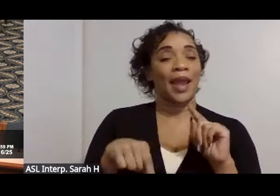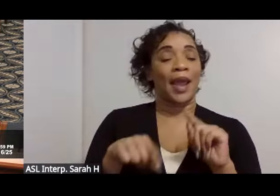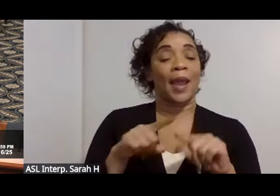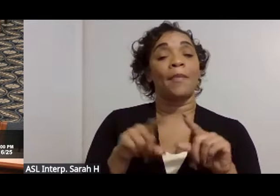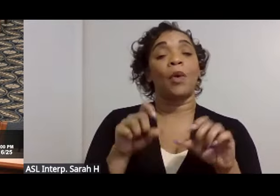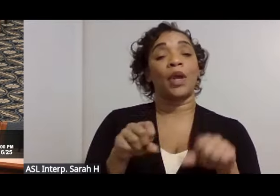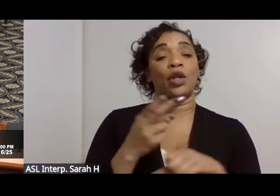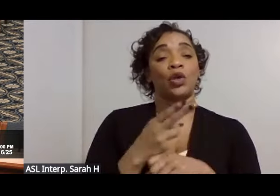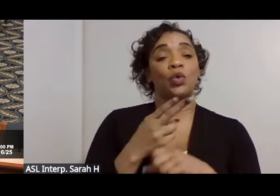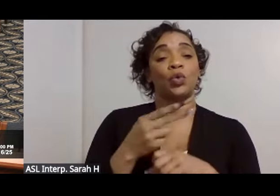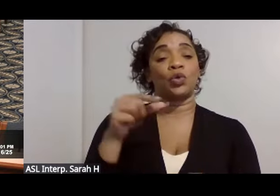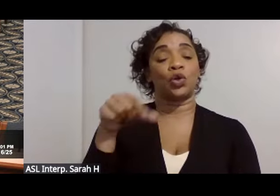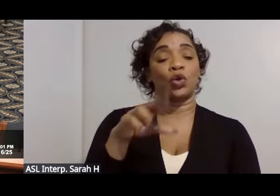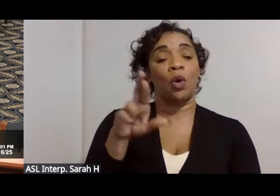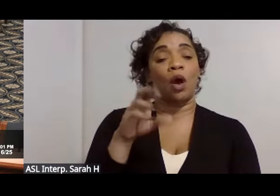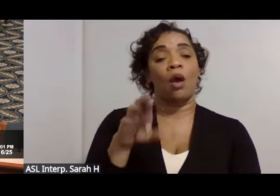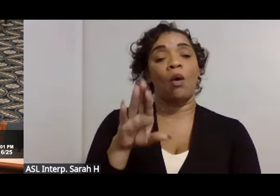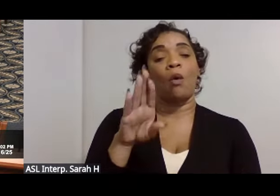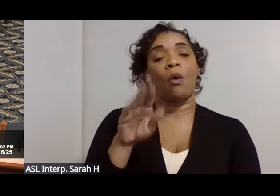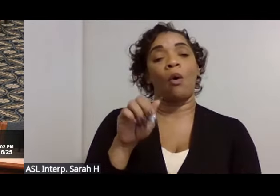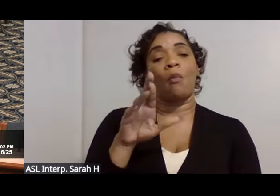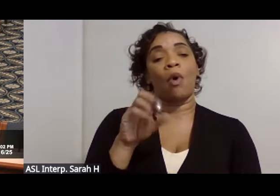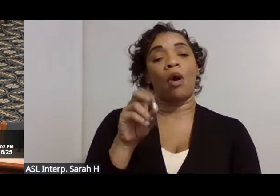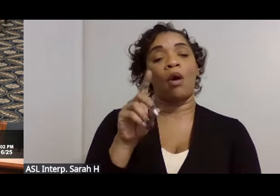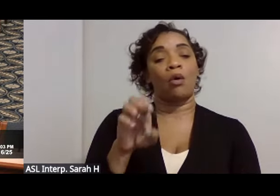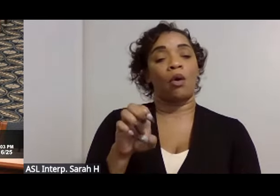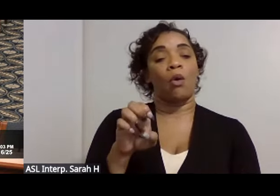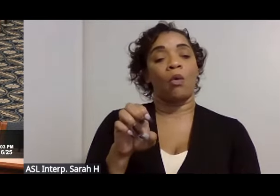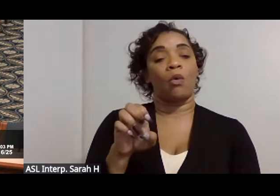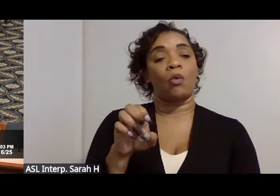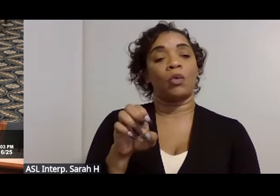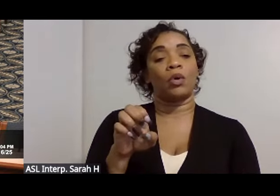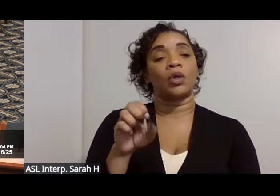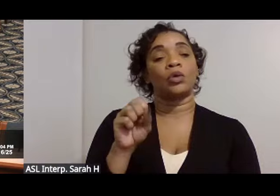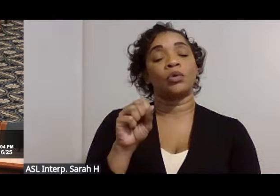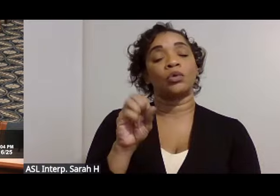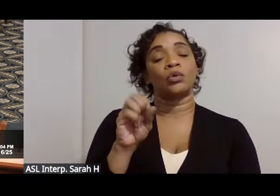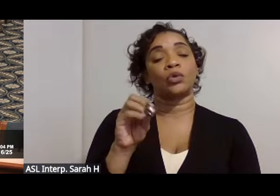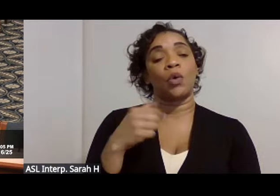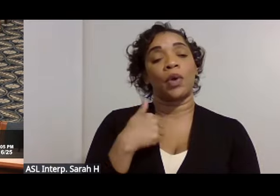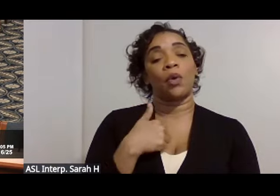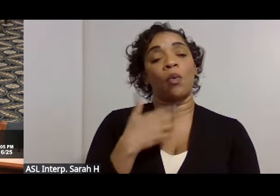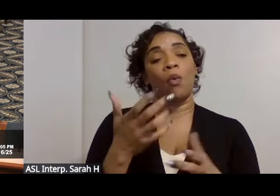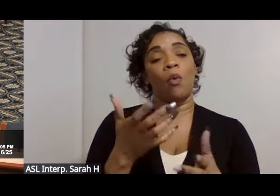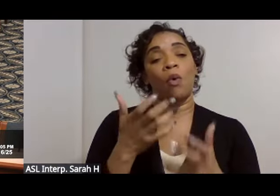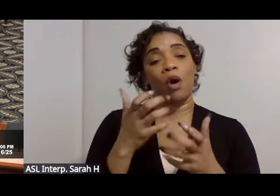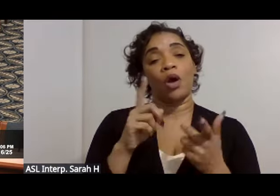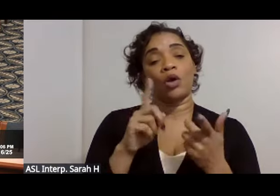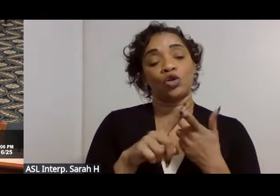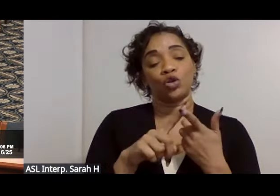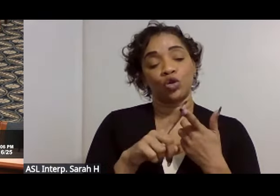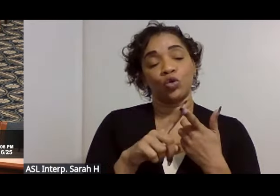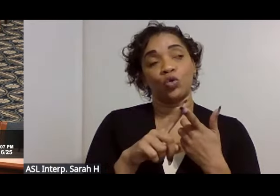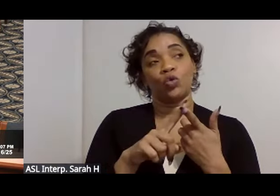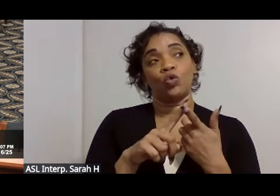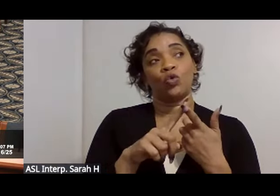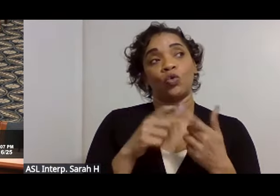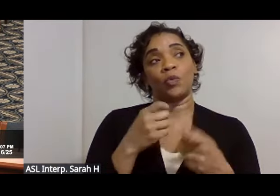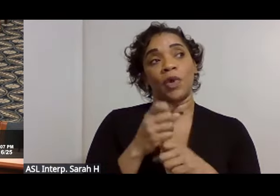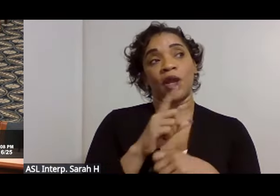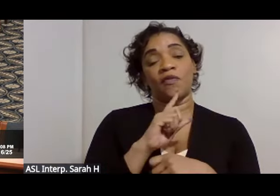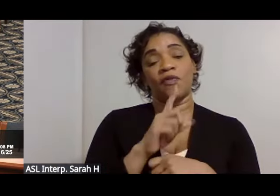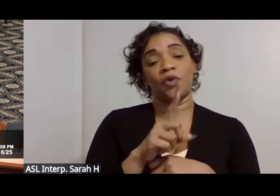the board has approved in the past. And so with our request to approve the form, we'd like that to be to confirm from the board that it will not